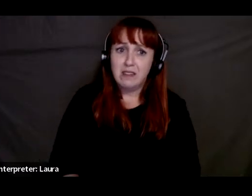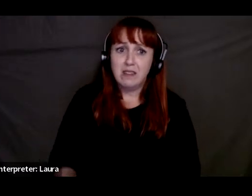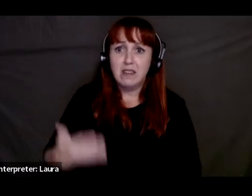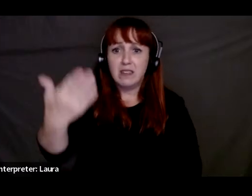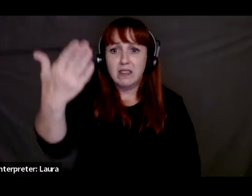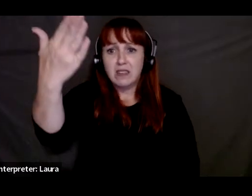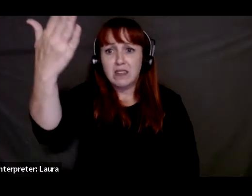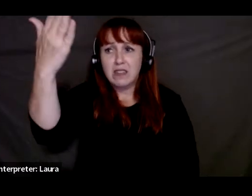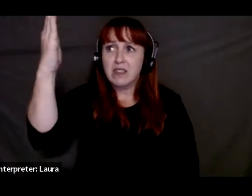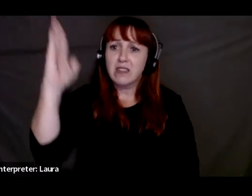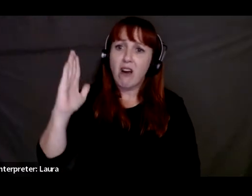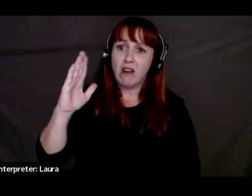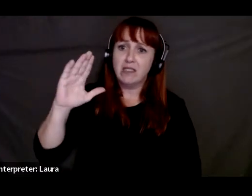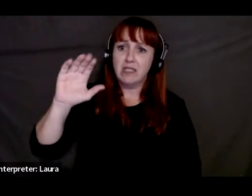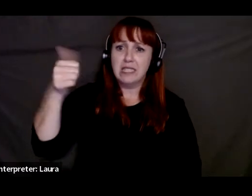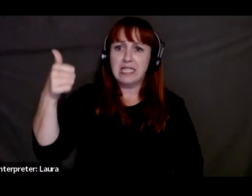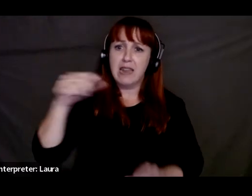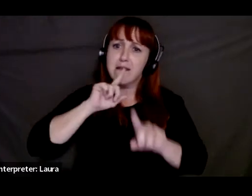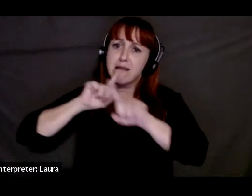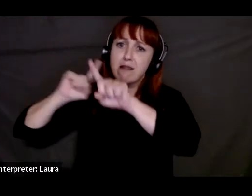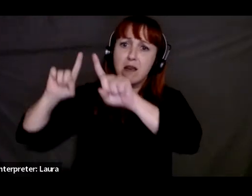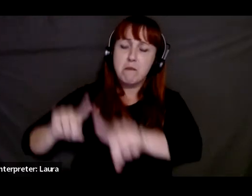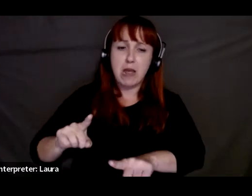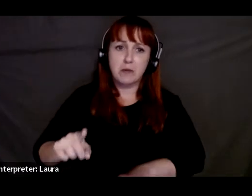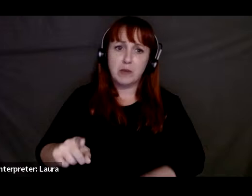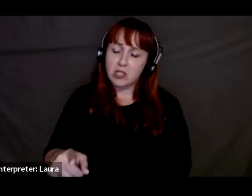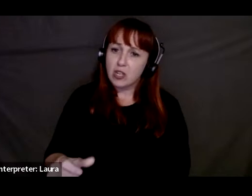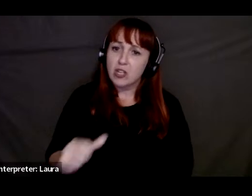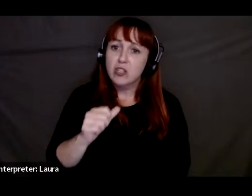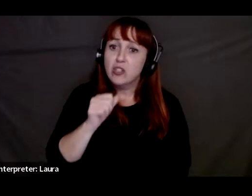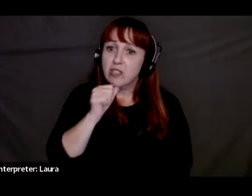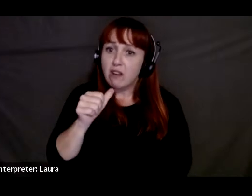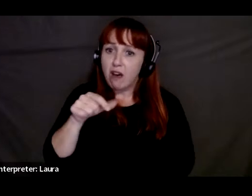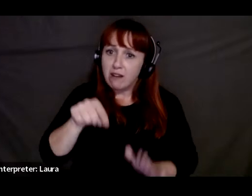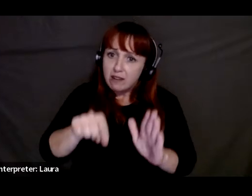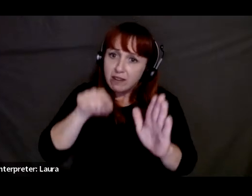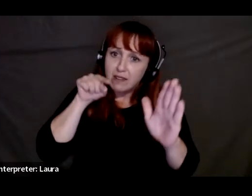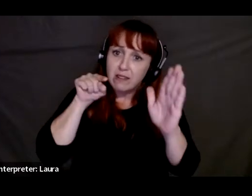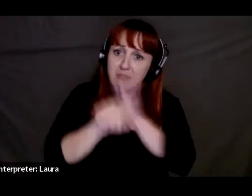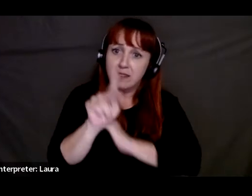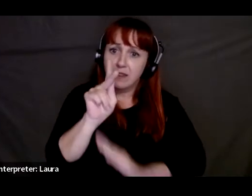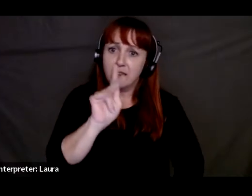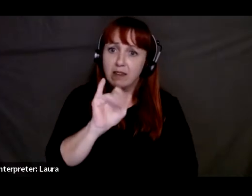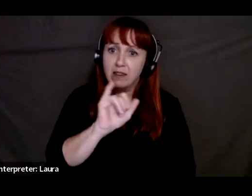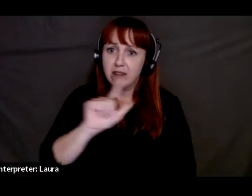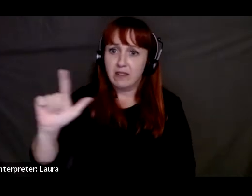God's Ten Commandments. Thou shalt not kill.